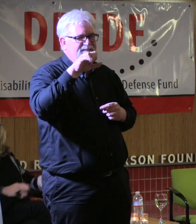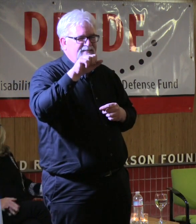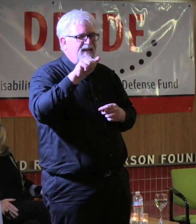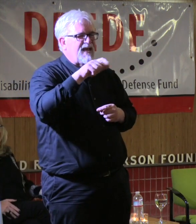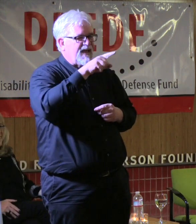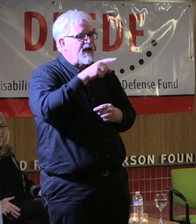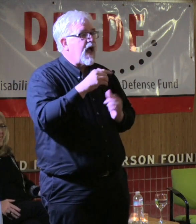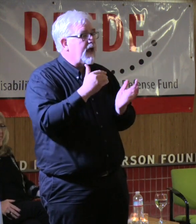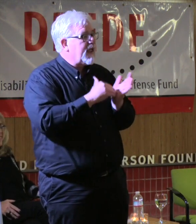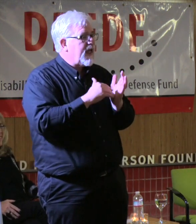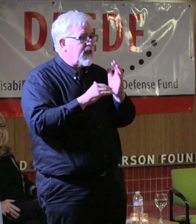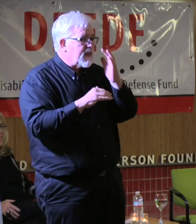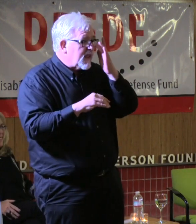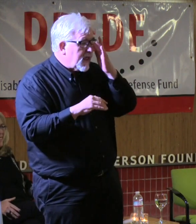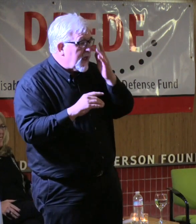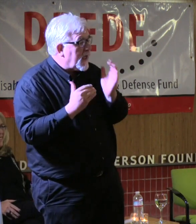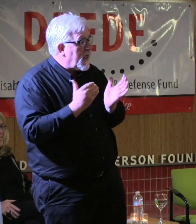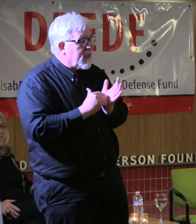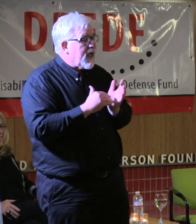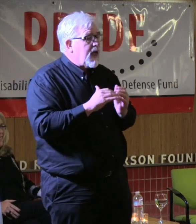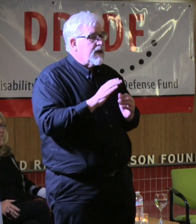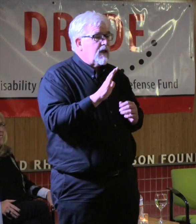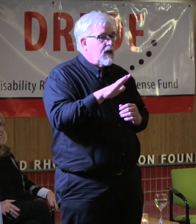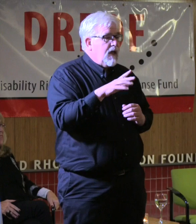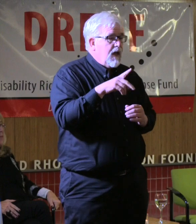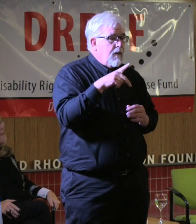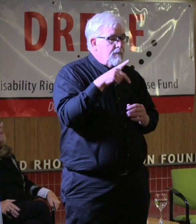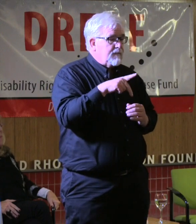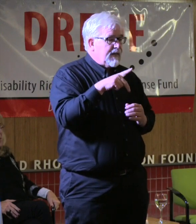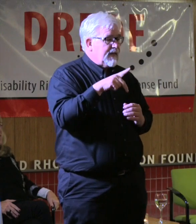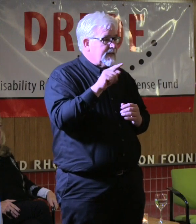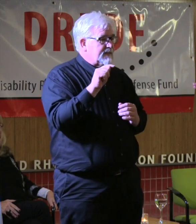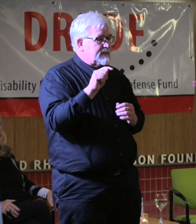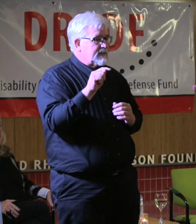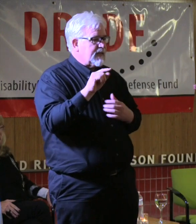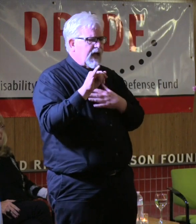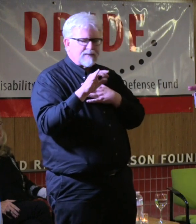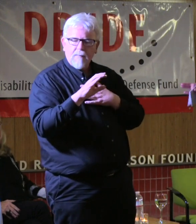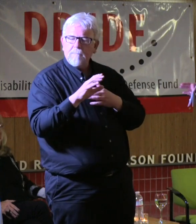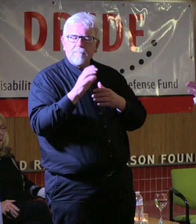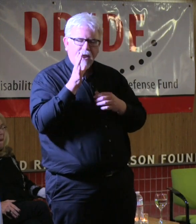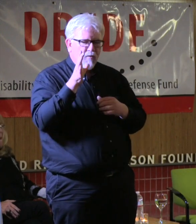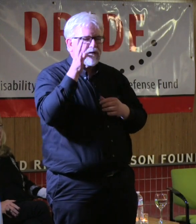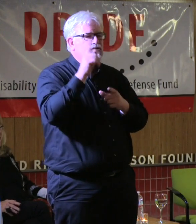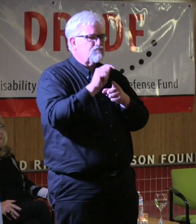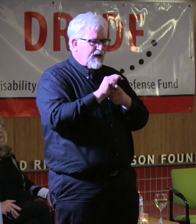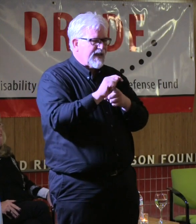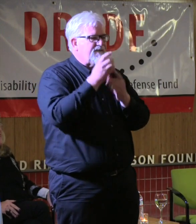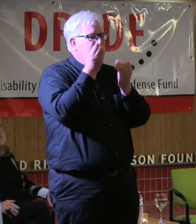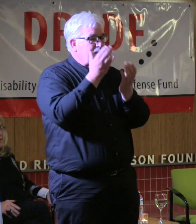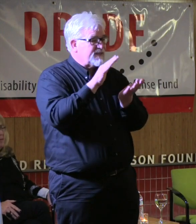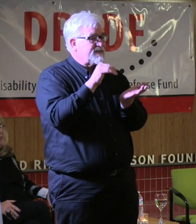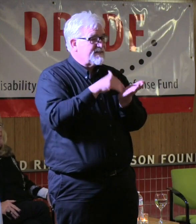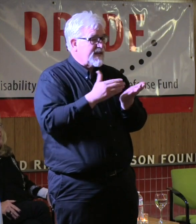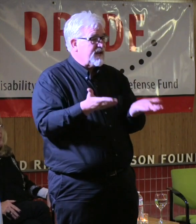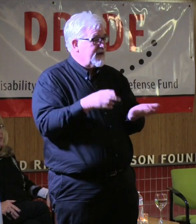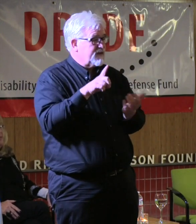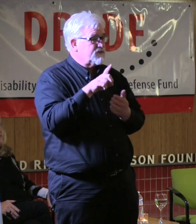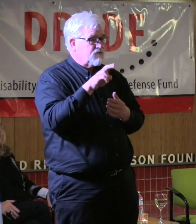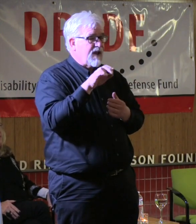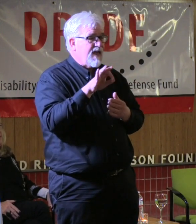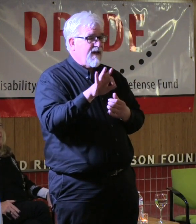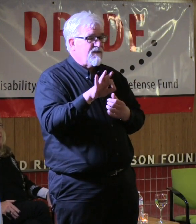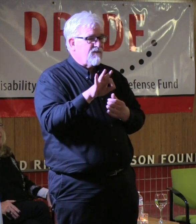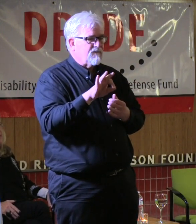and again, the PTIC, Parent Training and Information Center that's here,